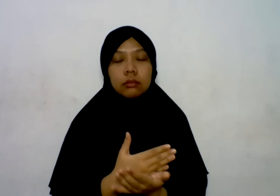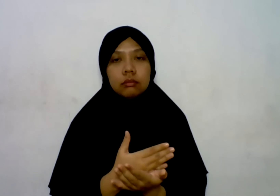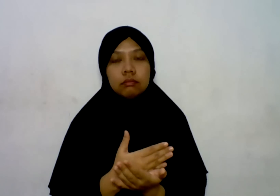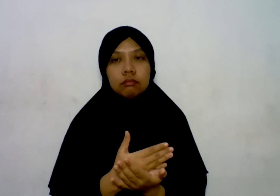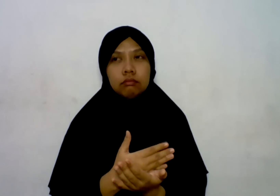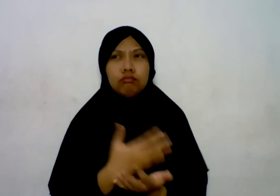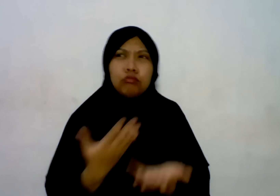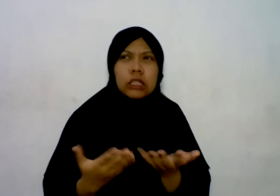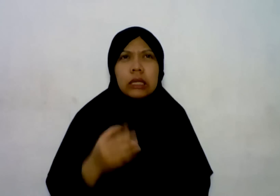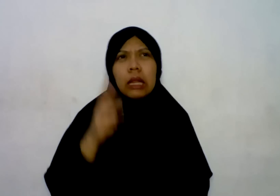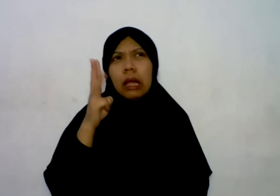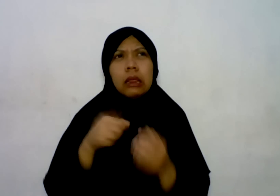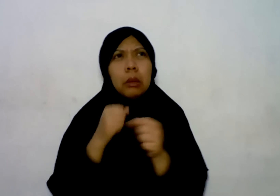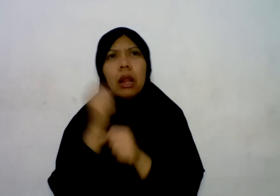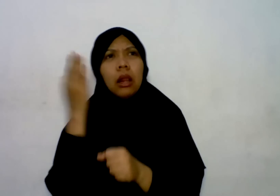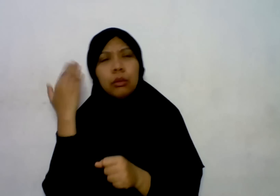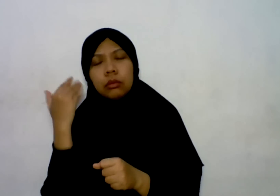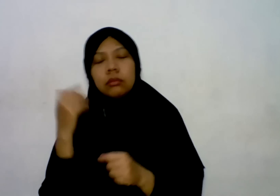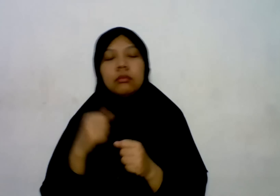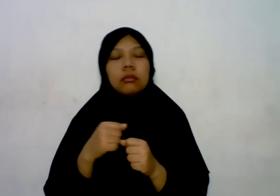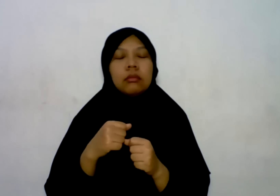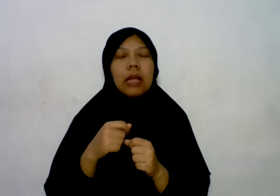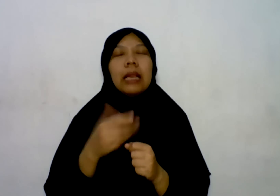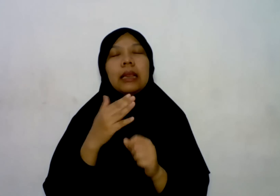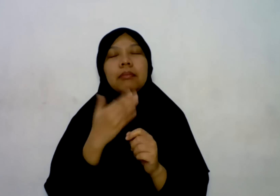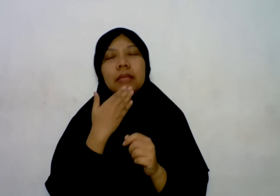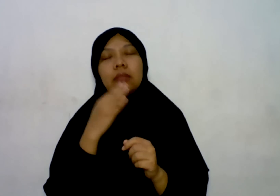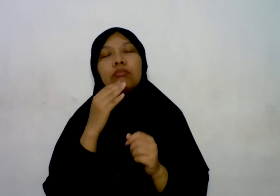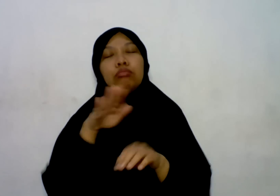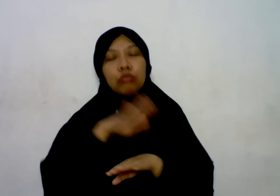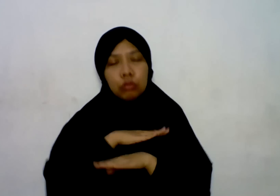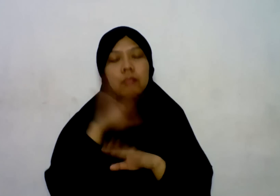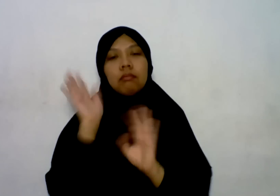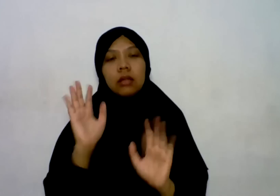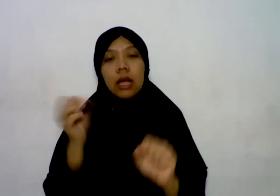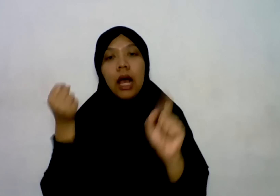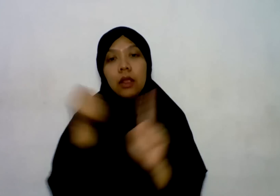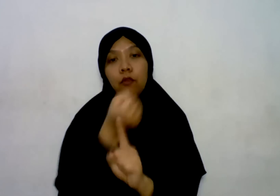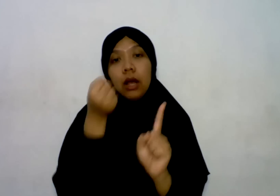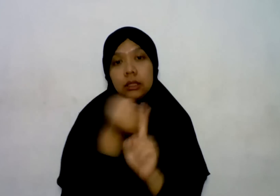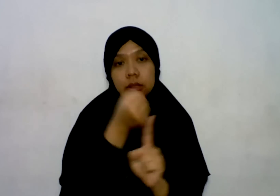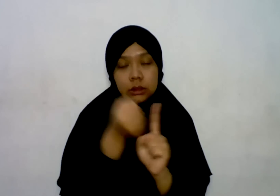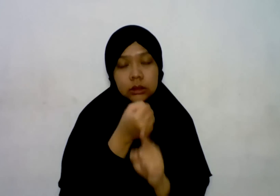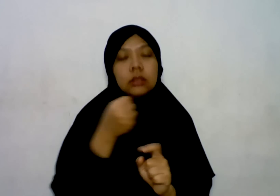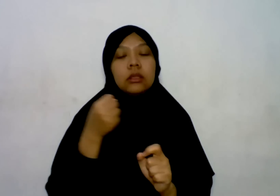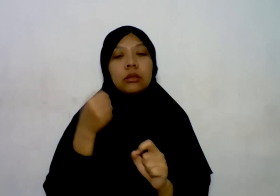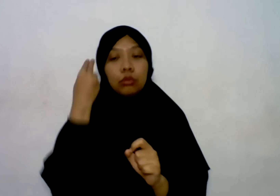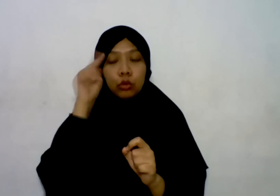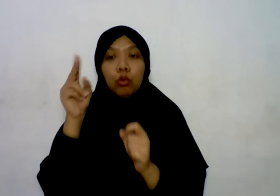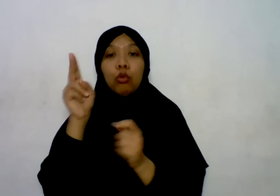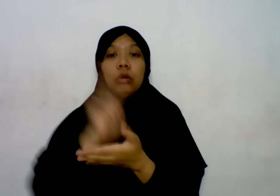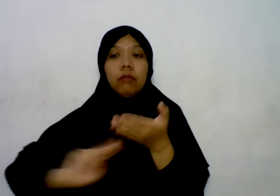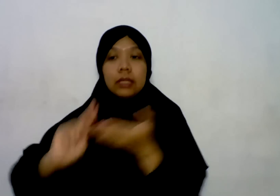2 or 3 years ago, probably we need more to advocacy. We need more advocacy to university, so they tend to be